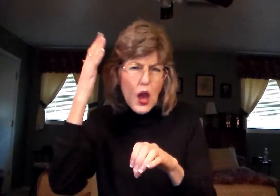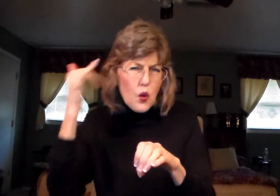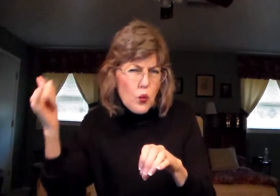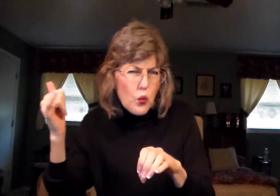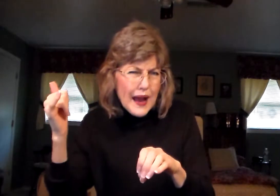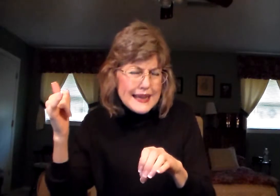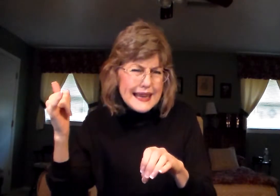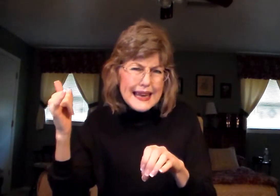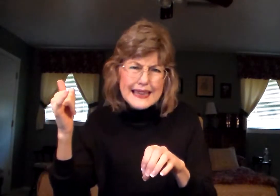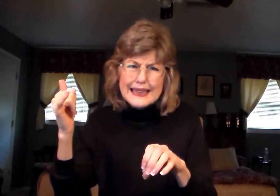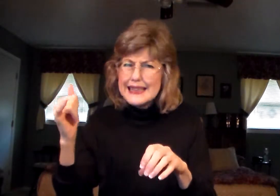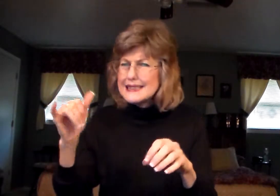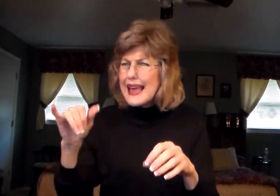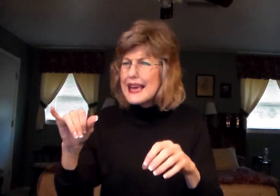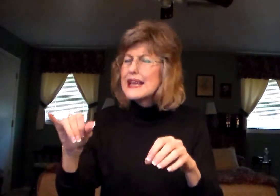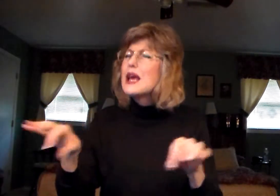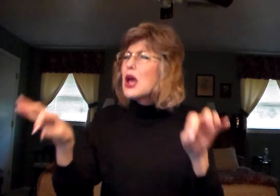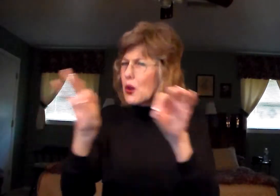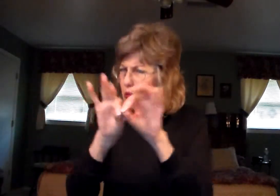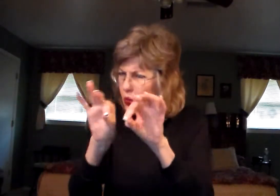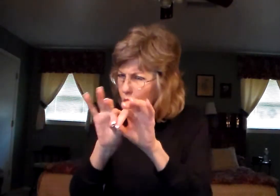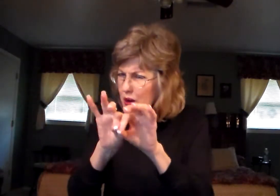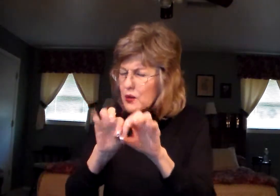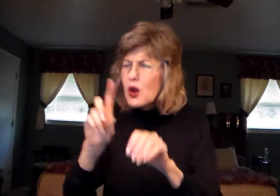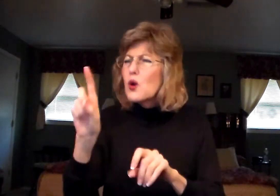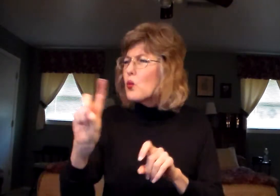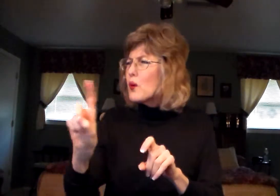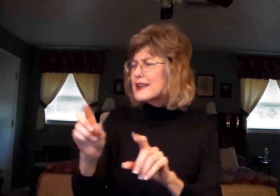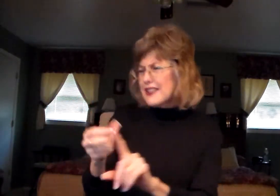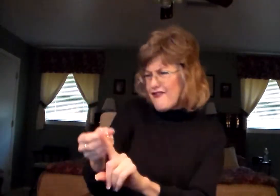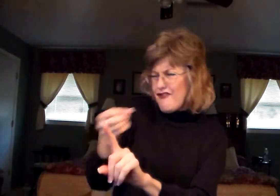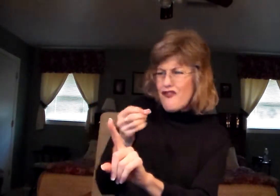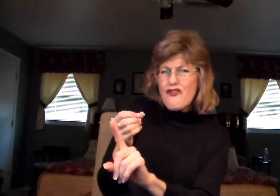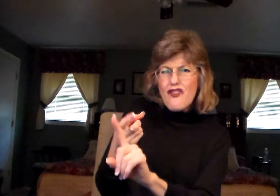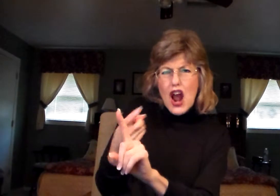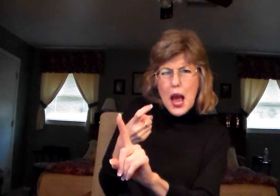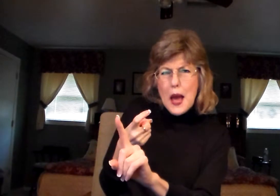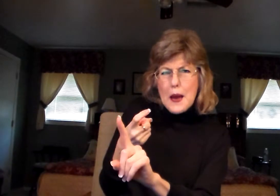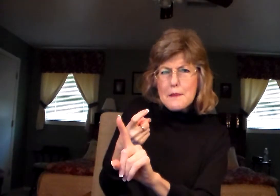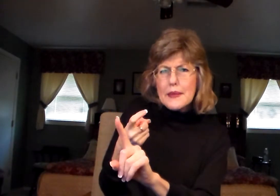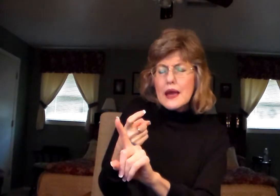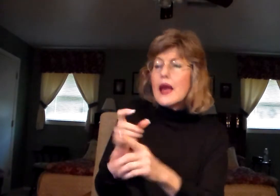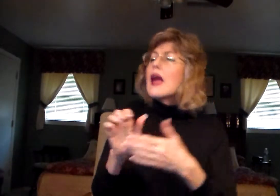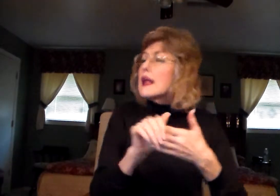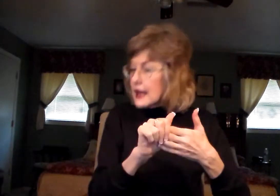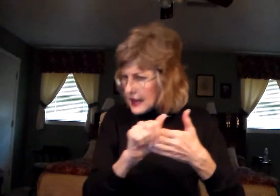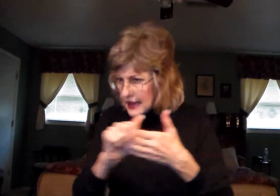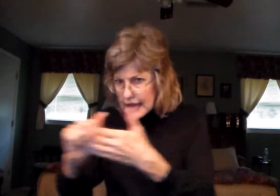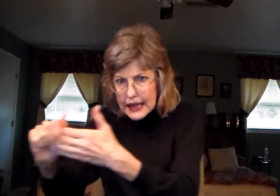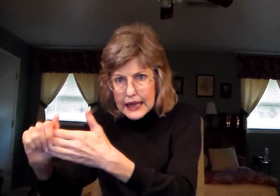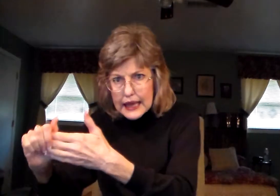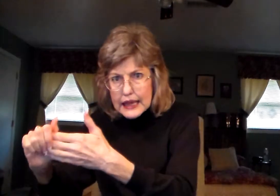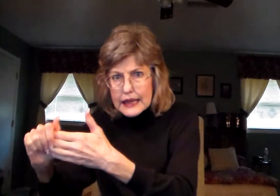matter, where did it come from, and where does it lead? Those can now be